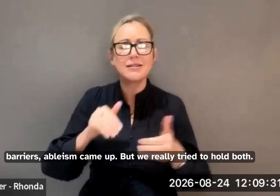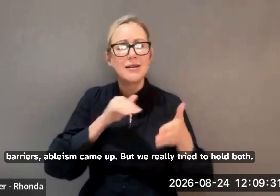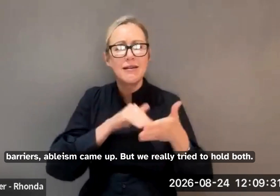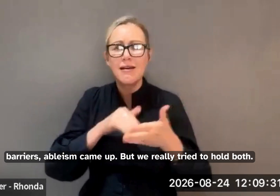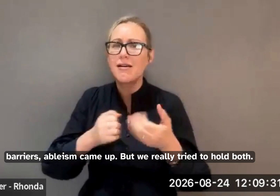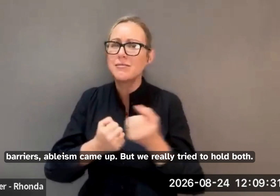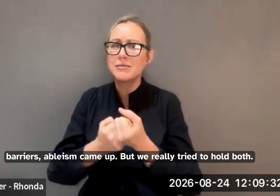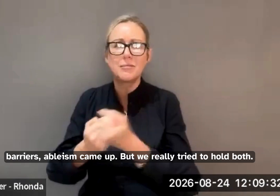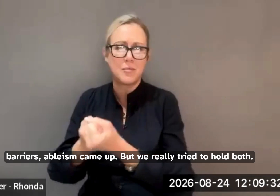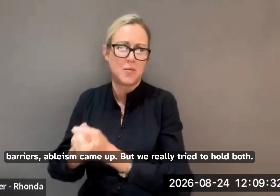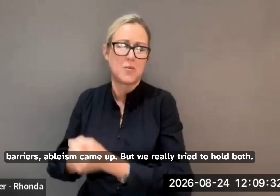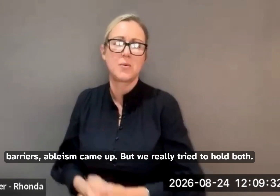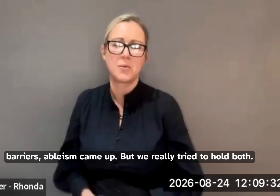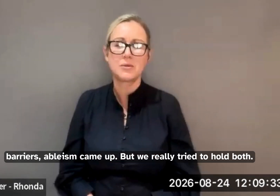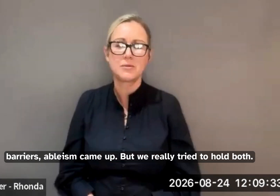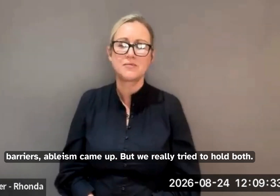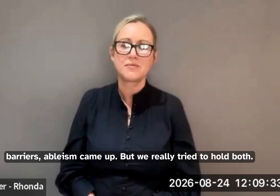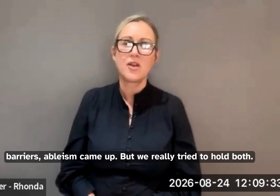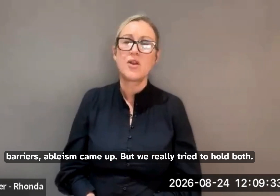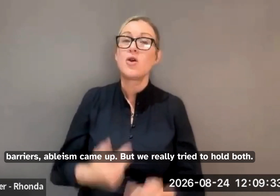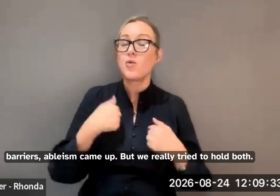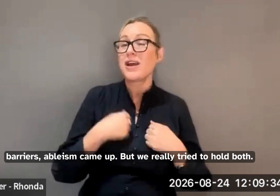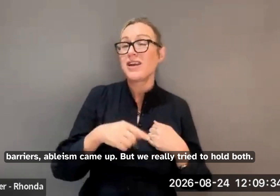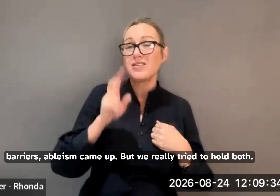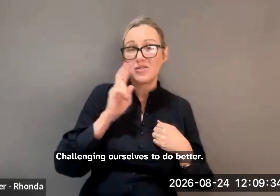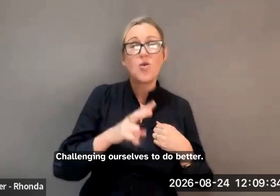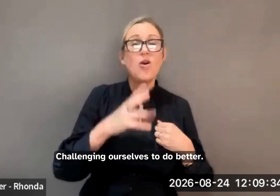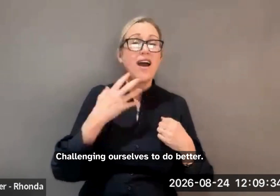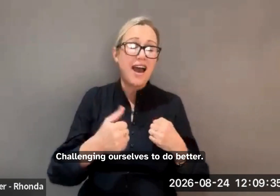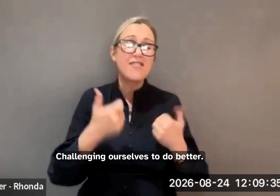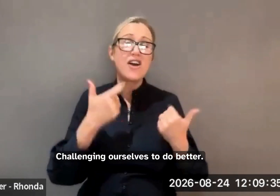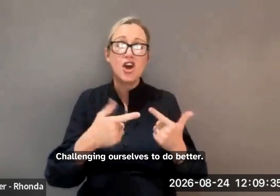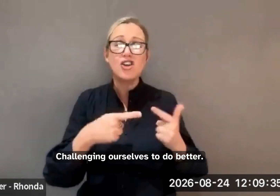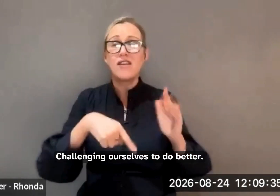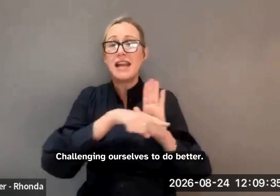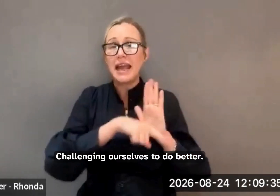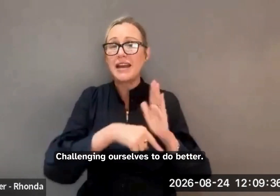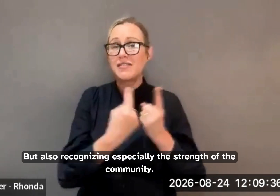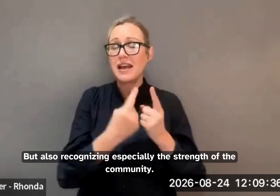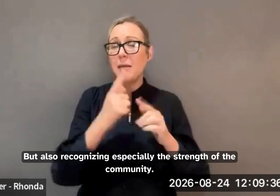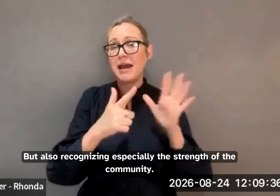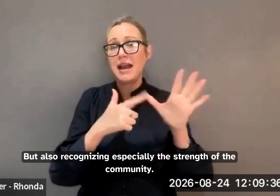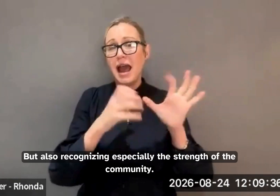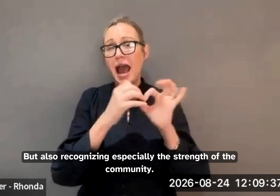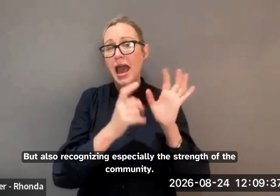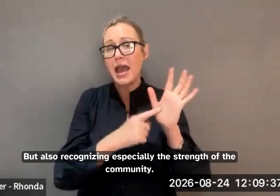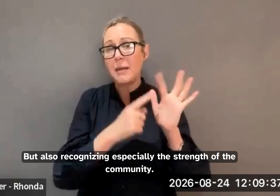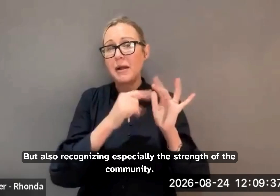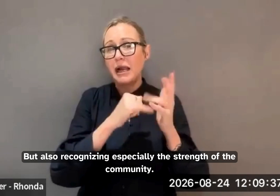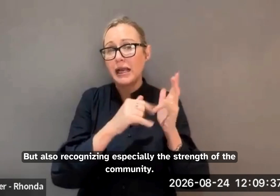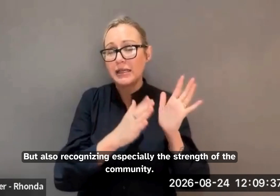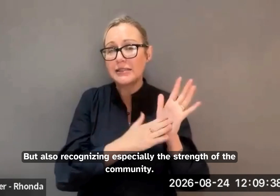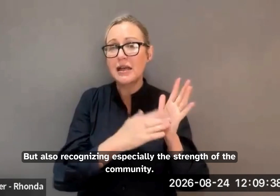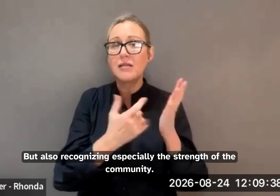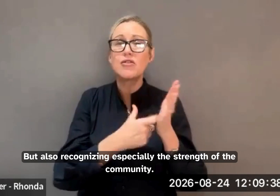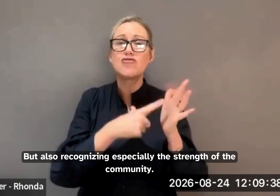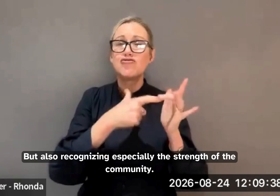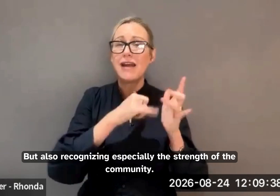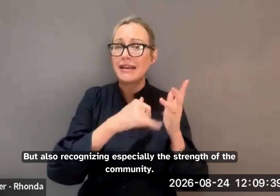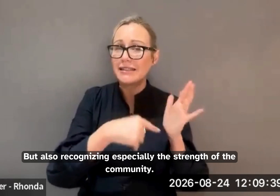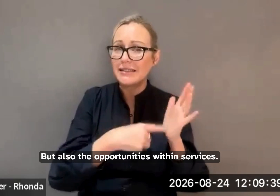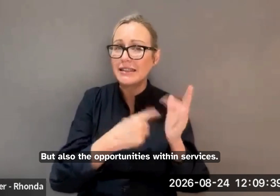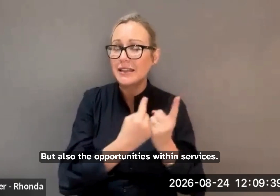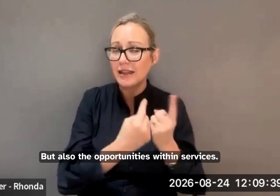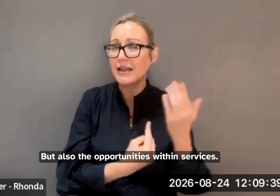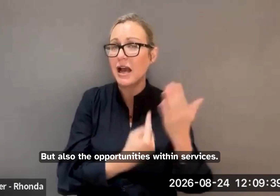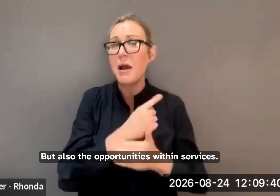barriers, ableism came up, but we really tried to hold both, challenging ourselves to do better, but also recognizing especially the strength of the